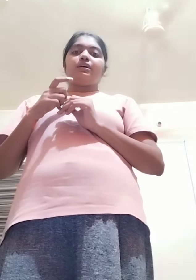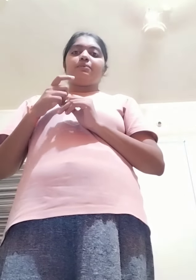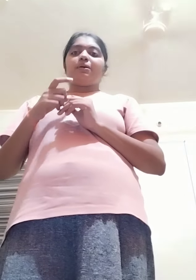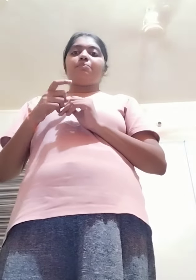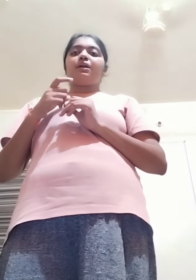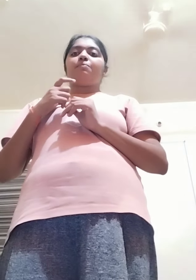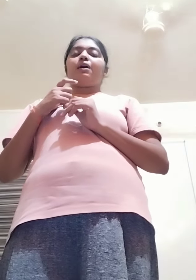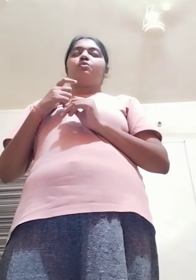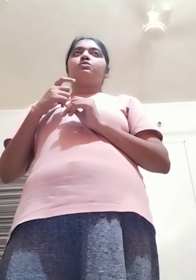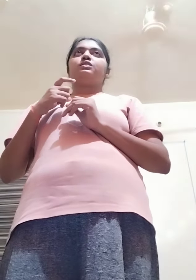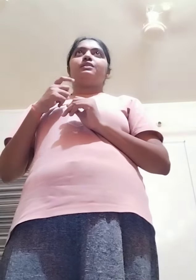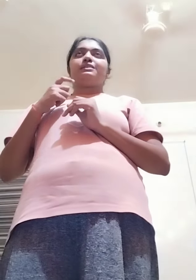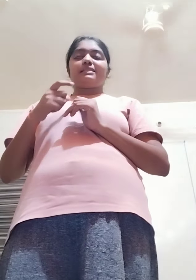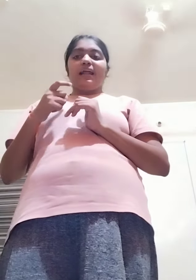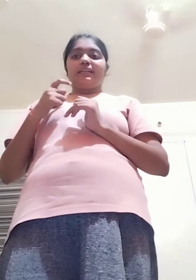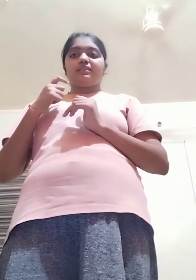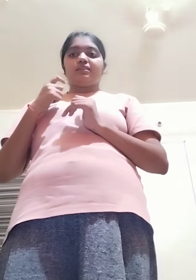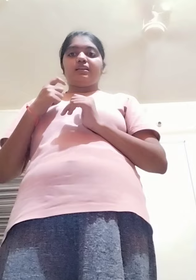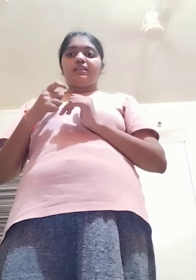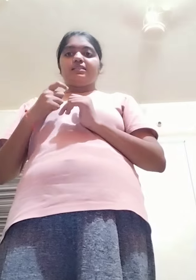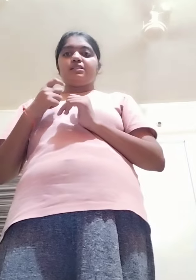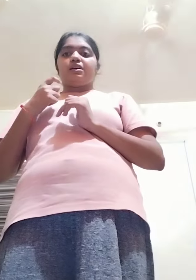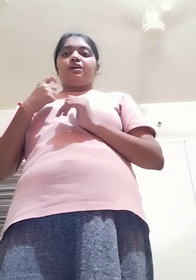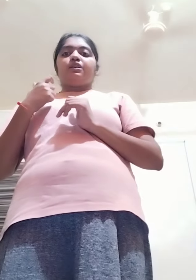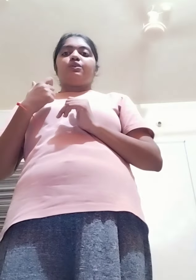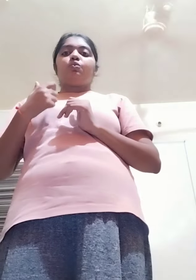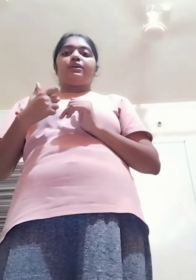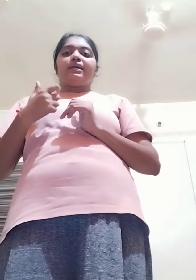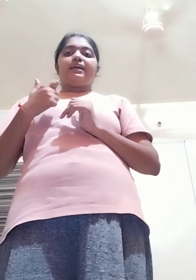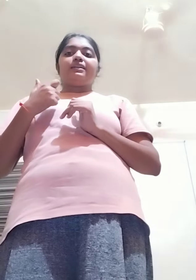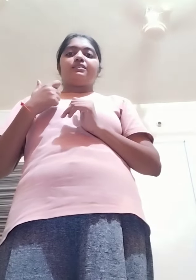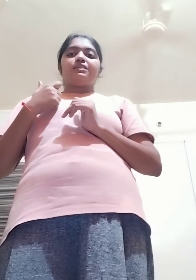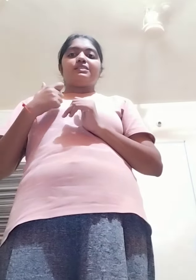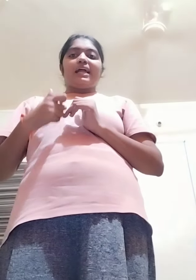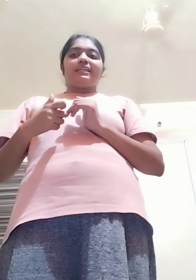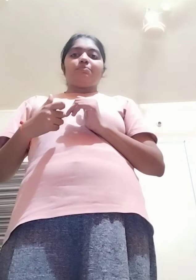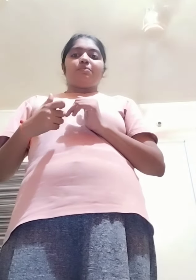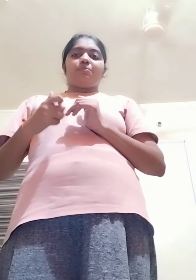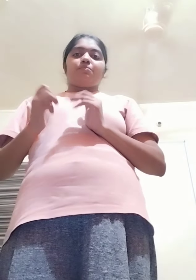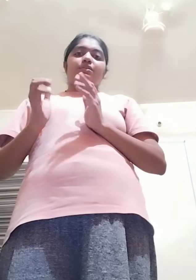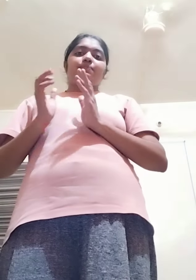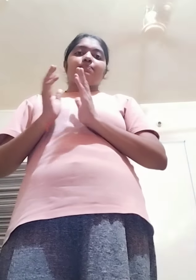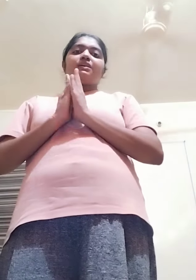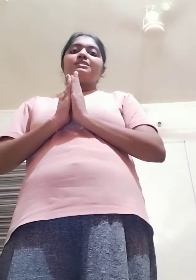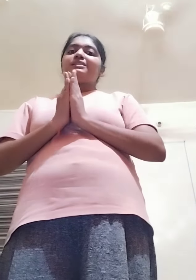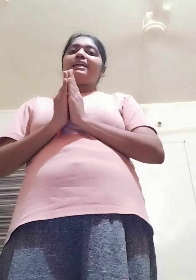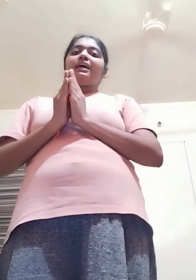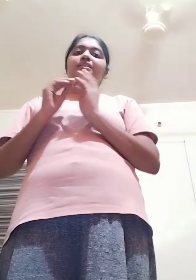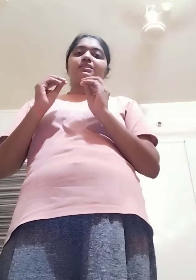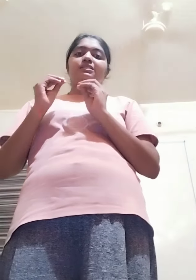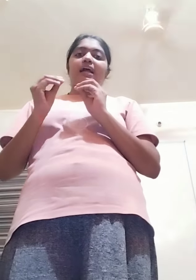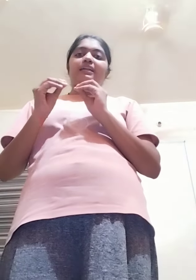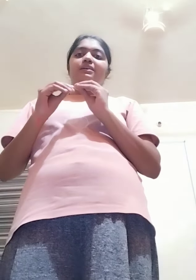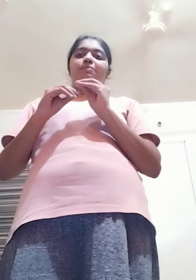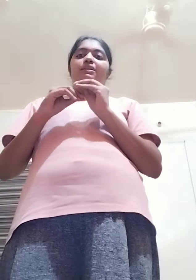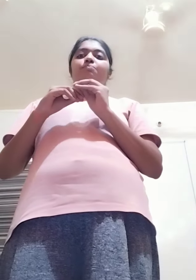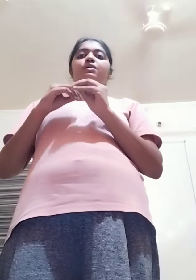remember about the static is to create the static member. And that static member can